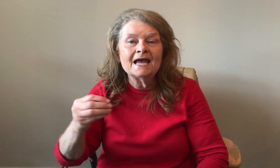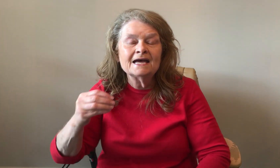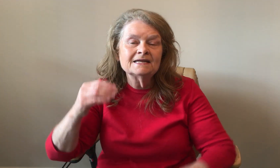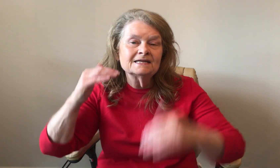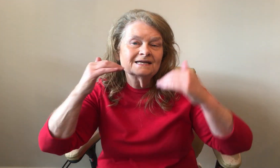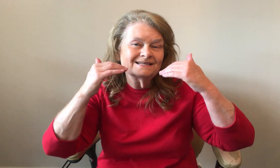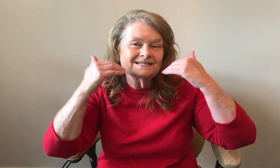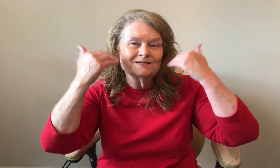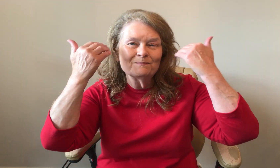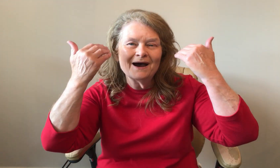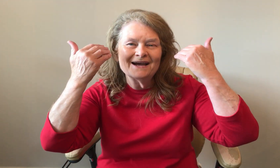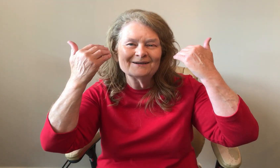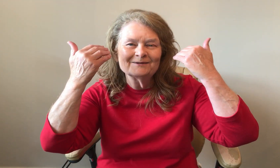and smiled.